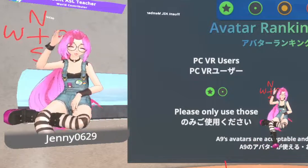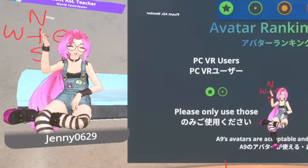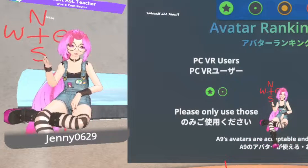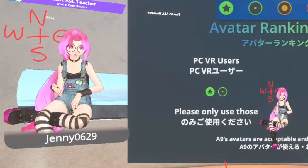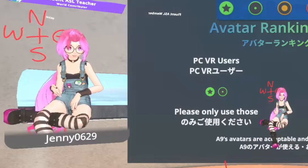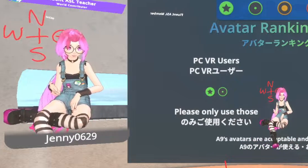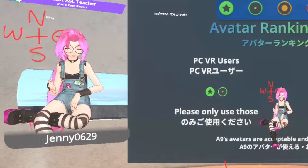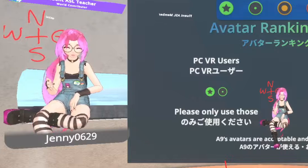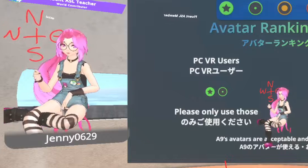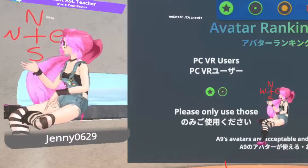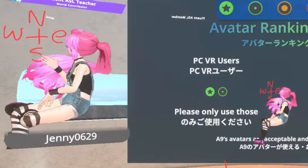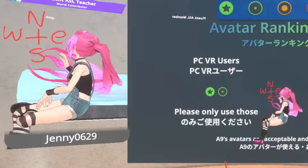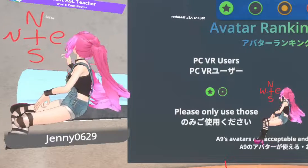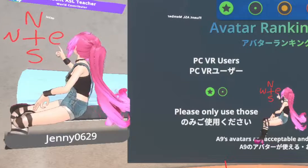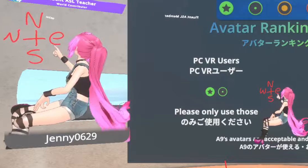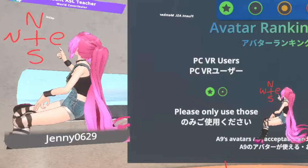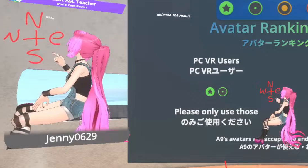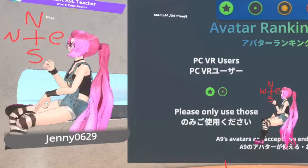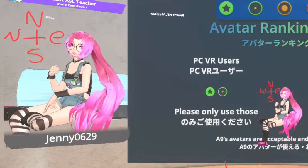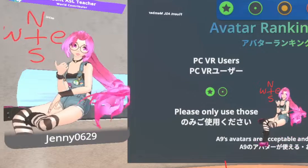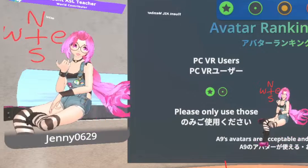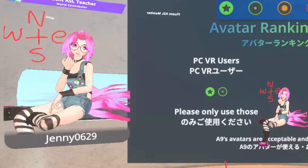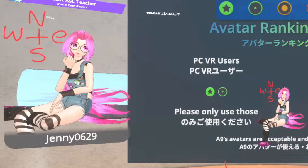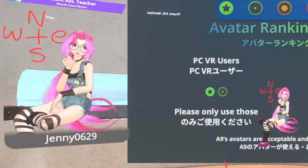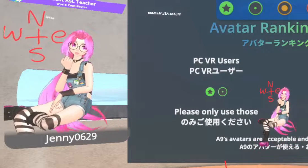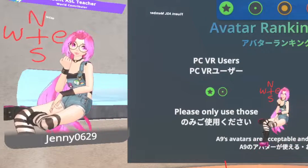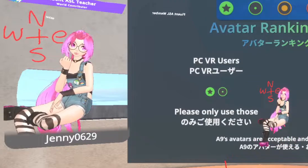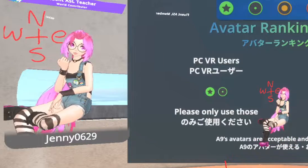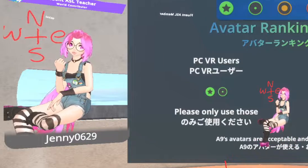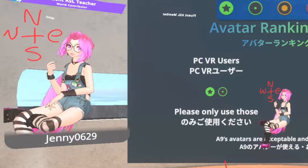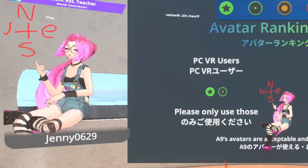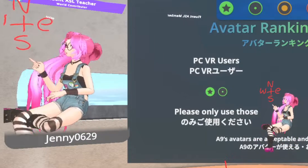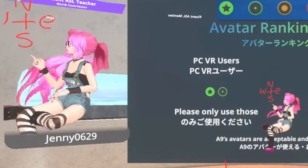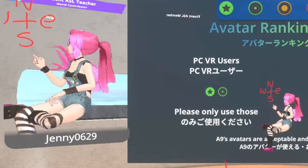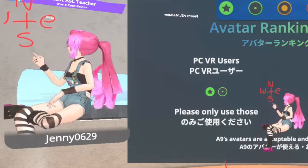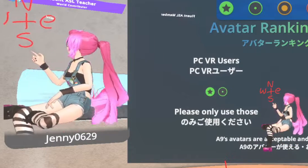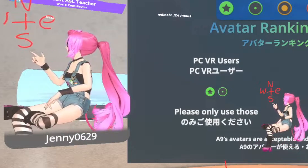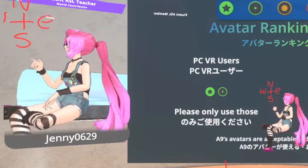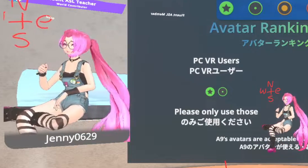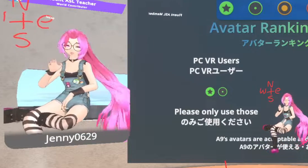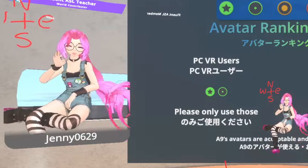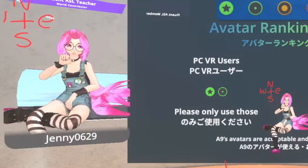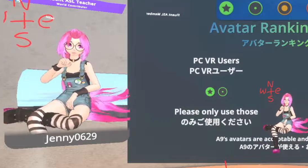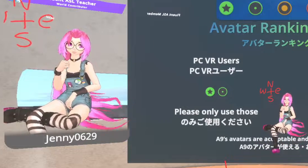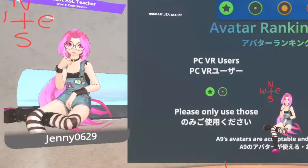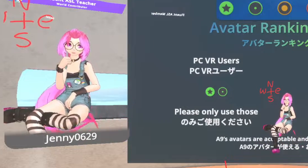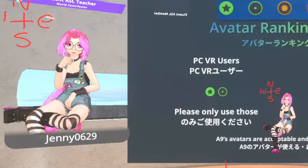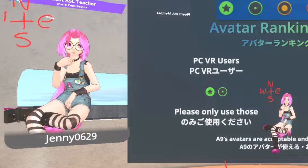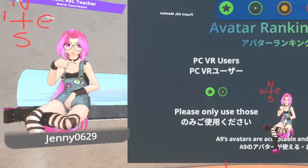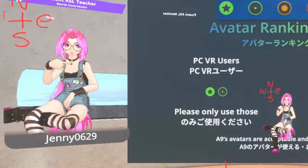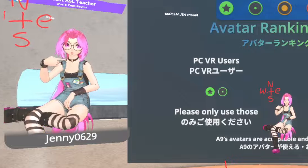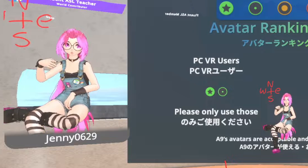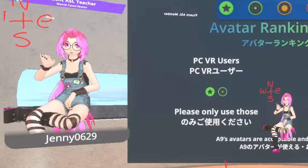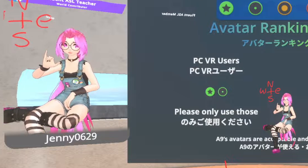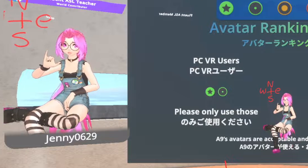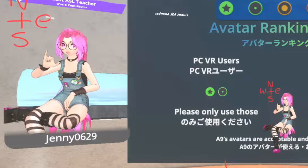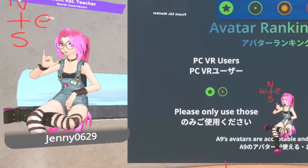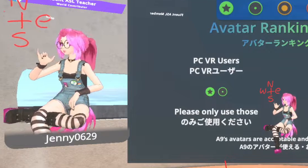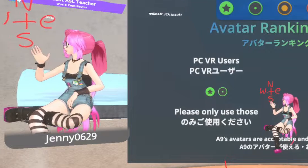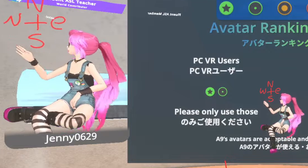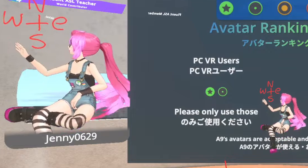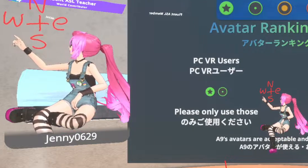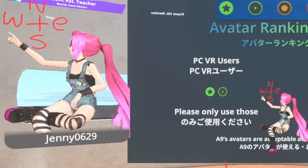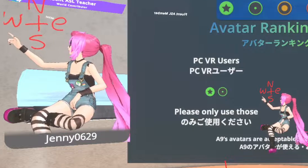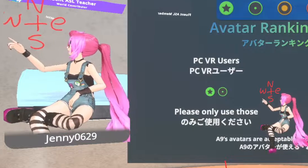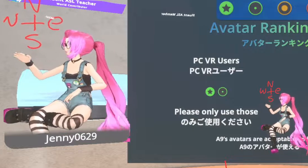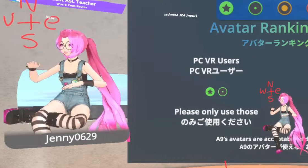is for never, E is for eat, S is for